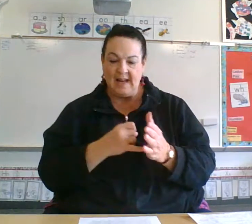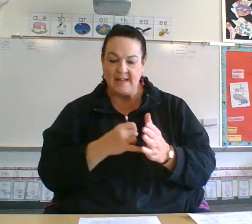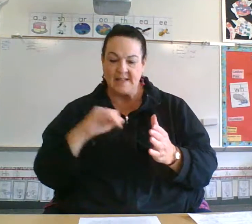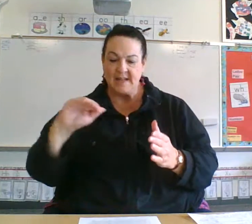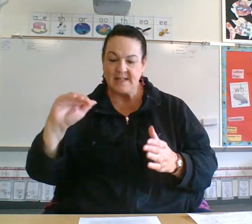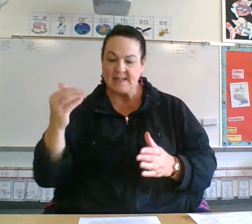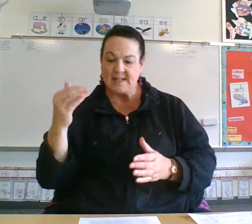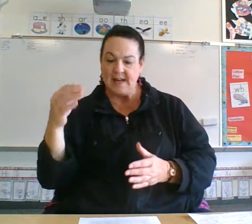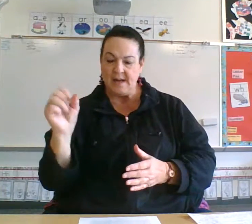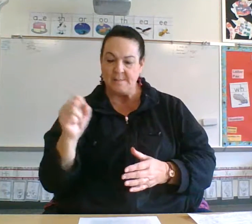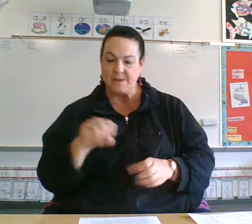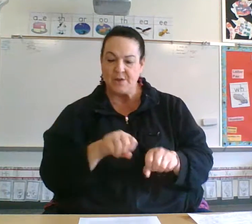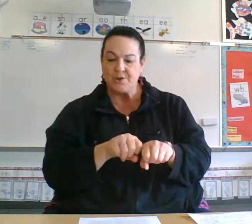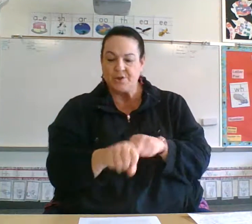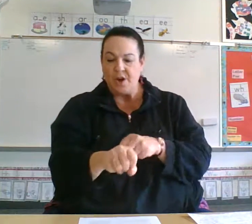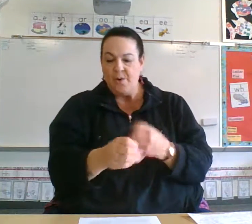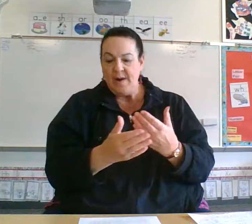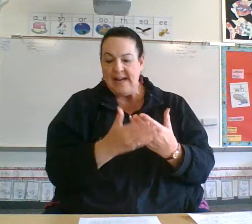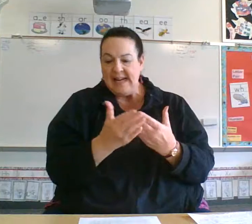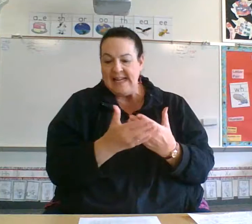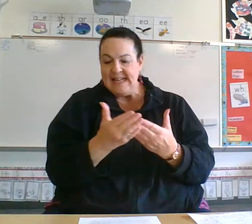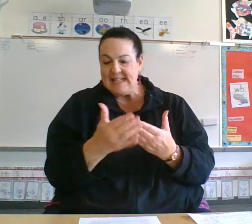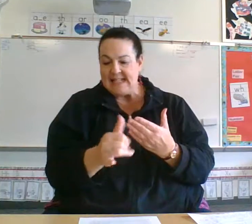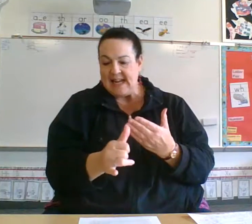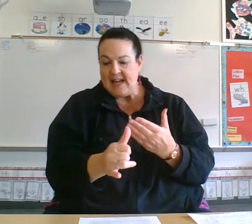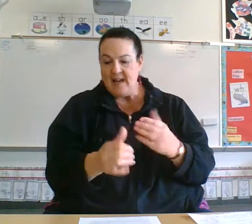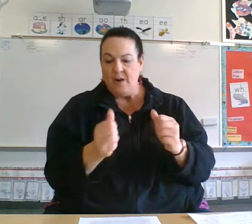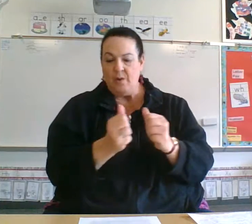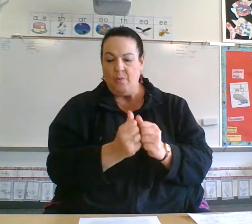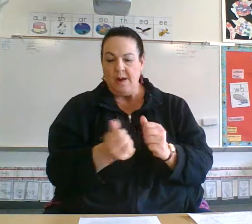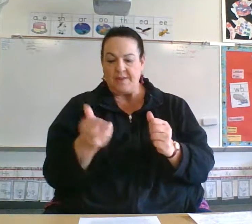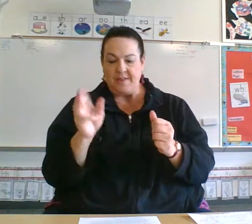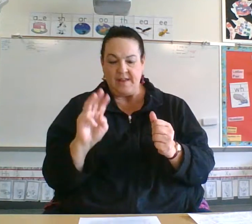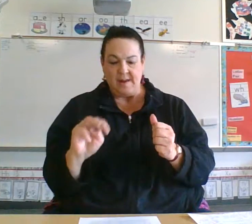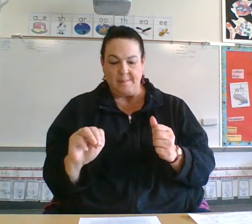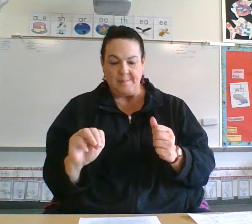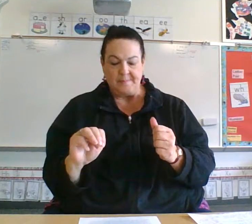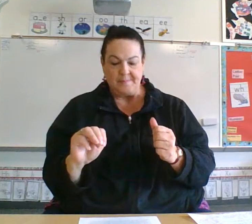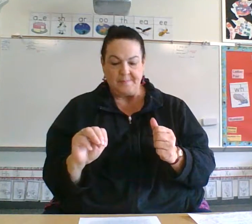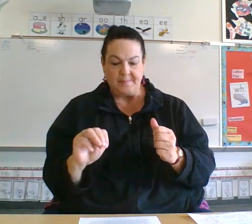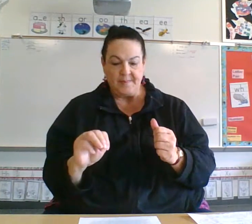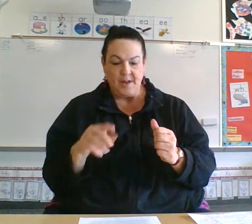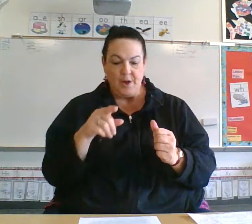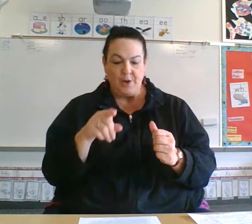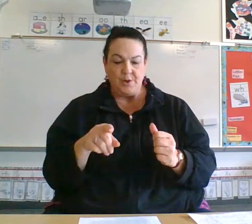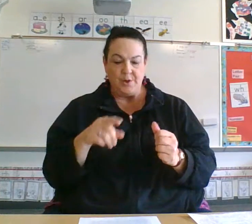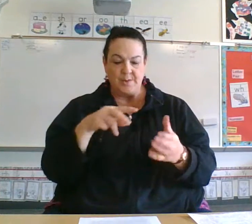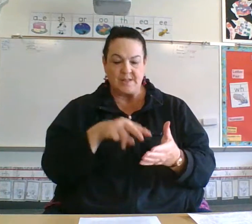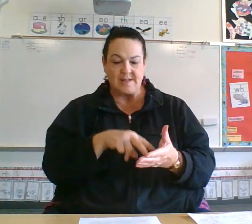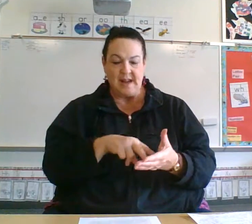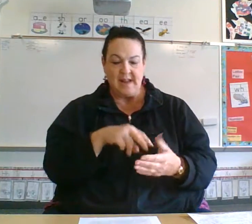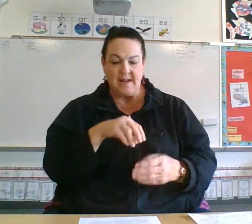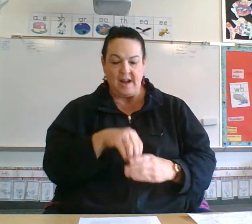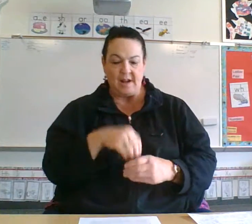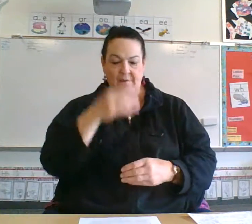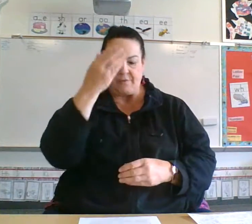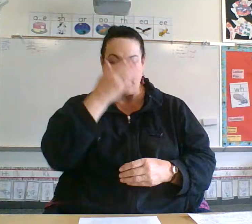It seems so easy with them. You stand in